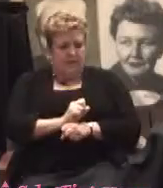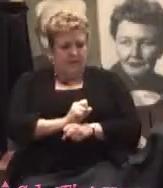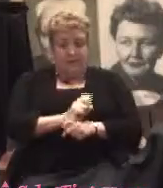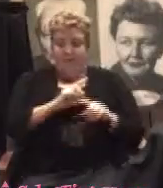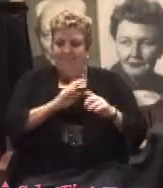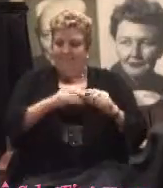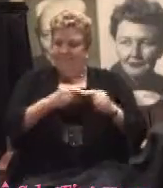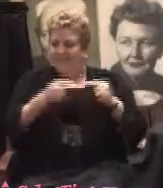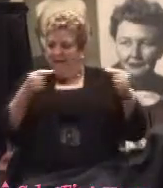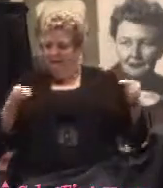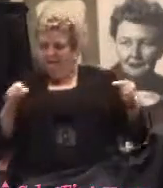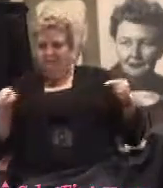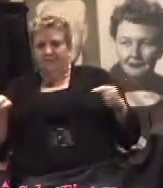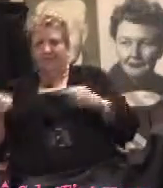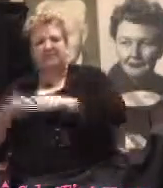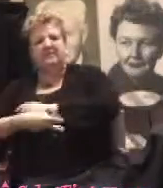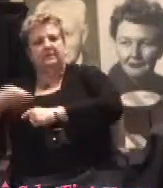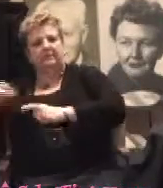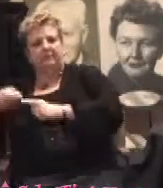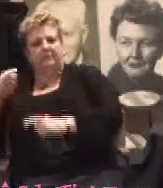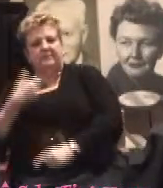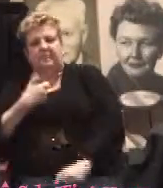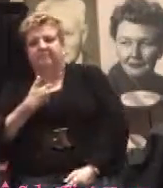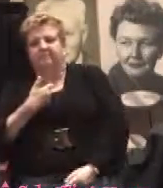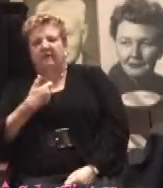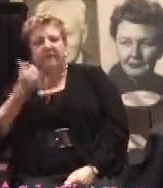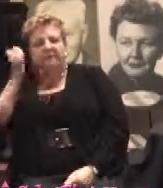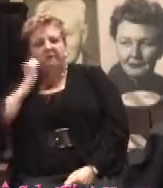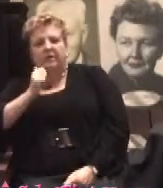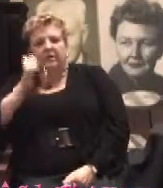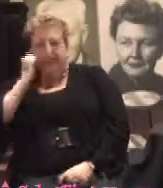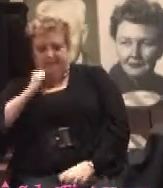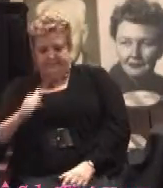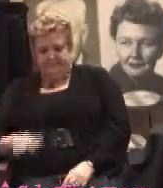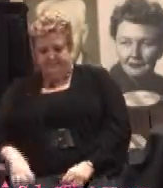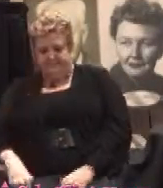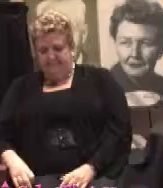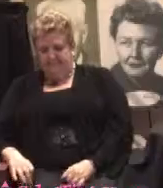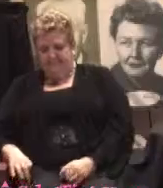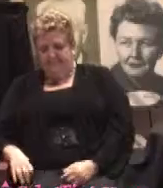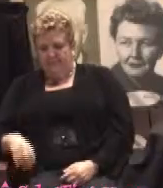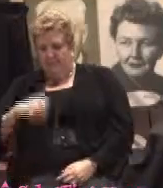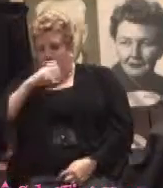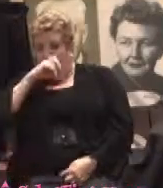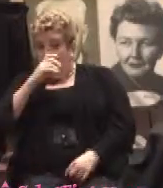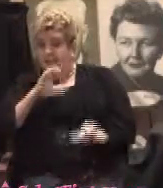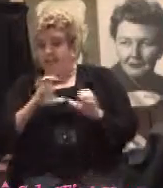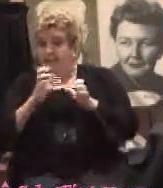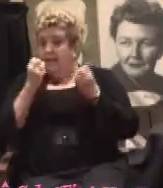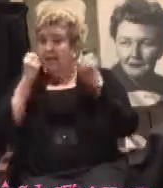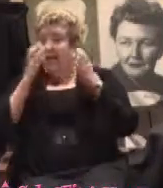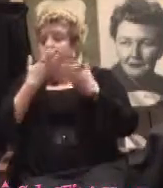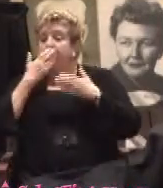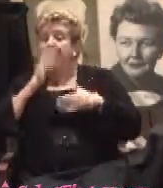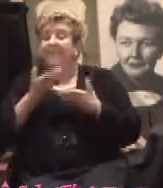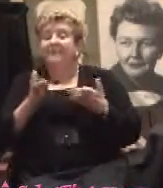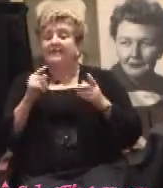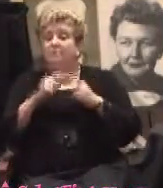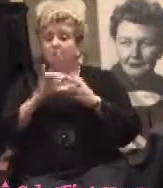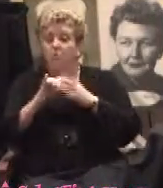side I was stealing from myself. Every day. And I did a lot of bad things to those people, and they were right to kick me out. And I